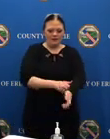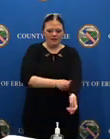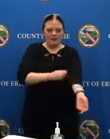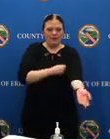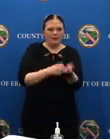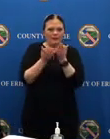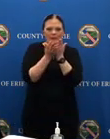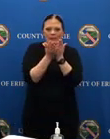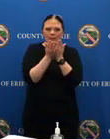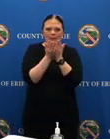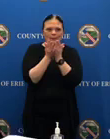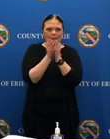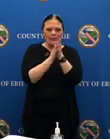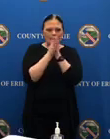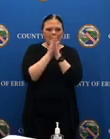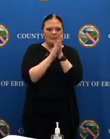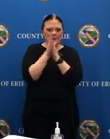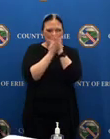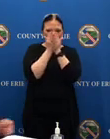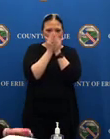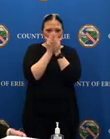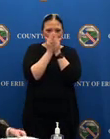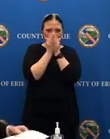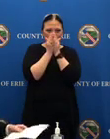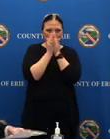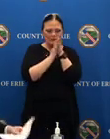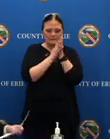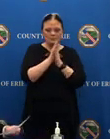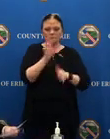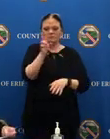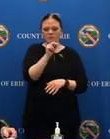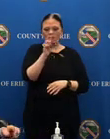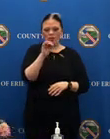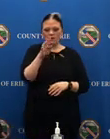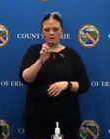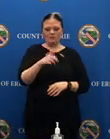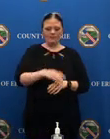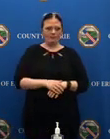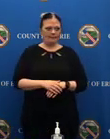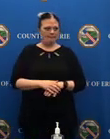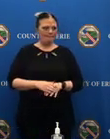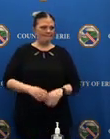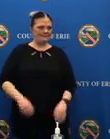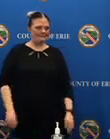So I need are they unmuted? And if so, I ask them to unmute your lines.